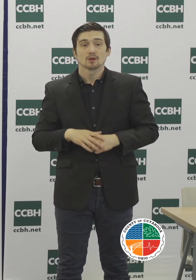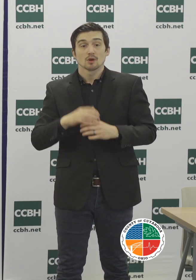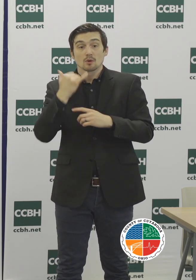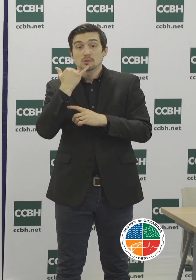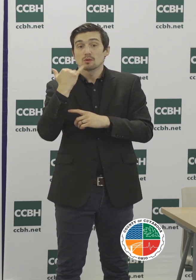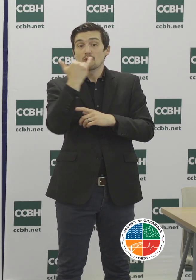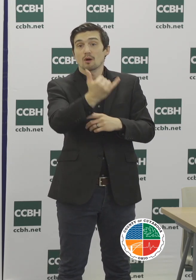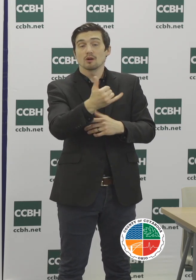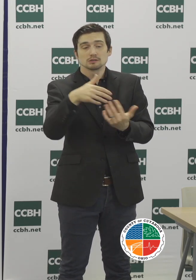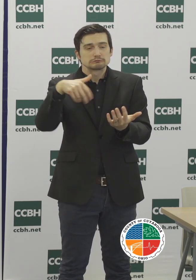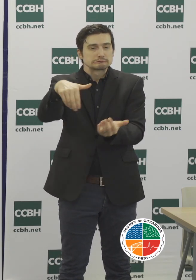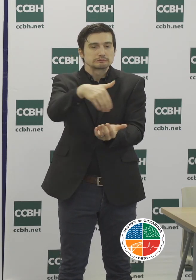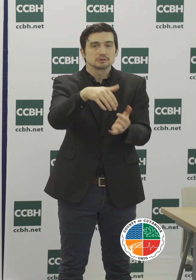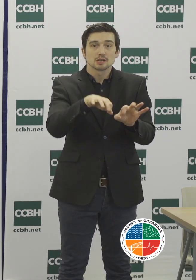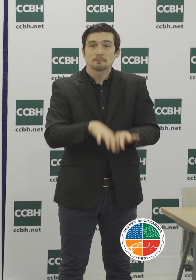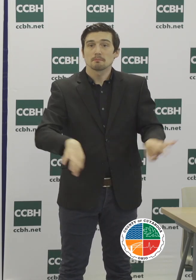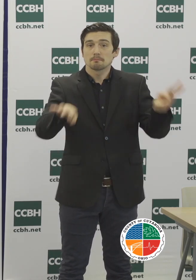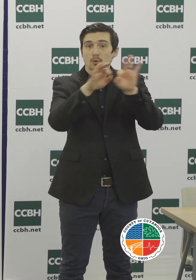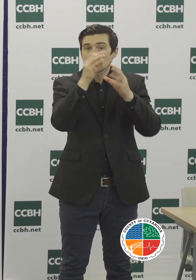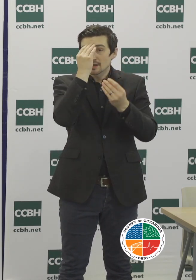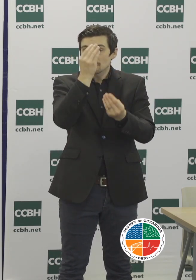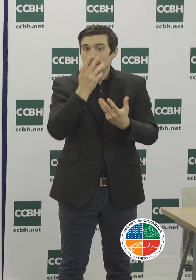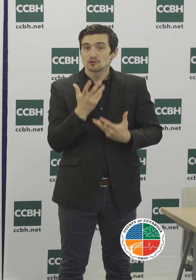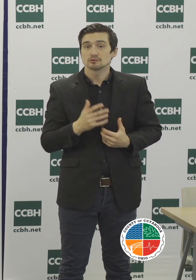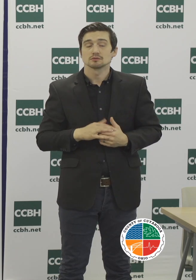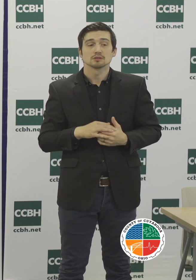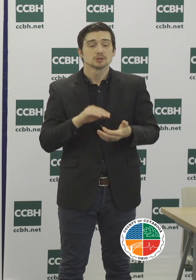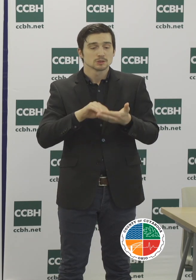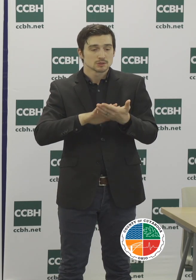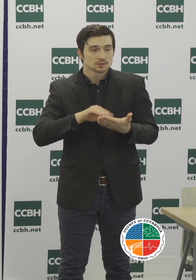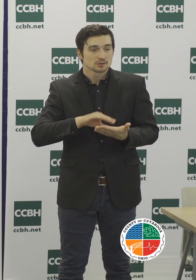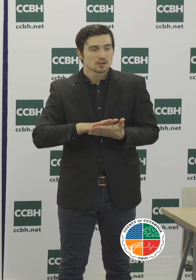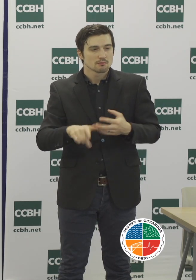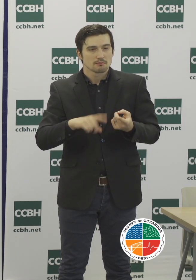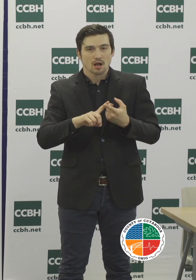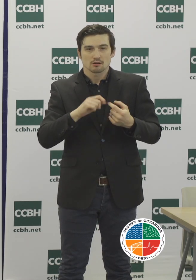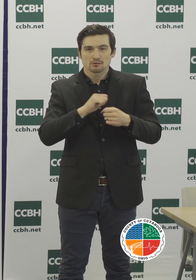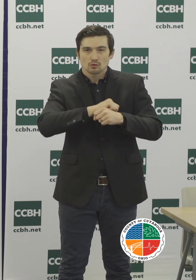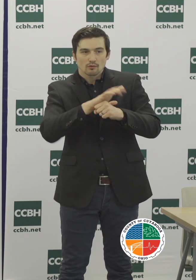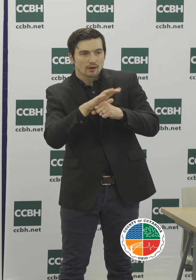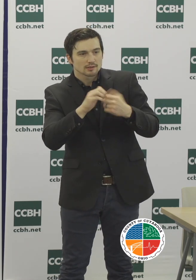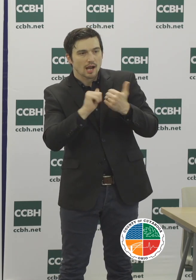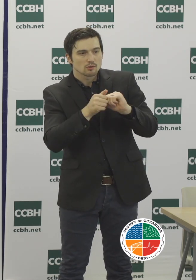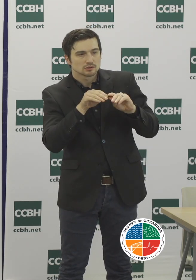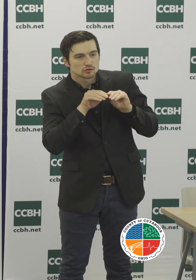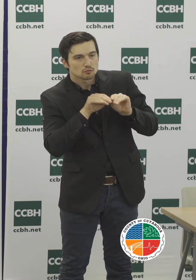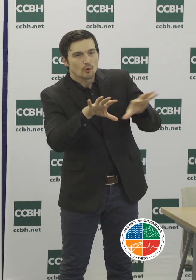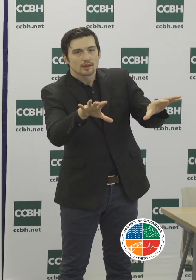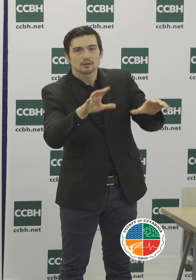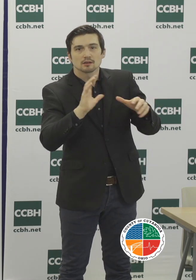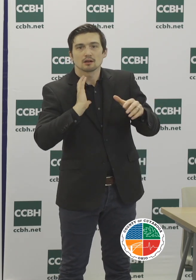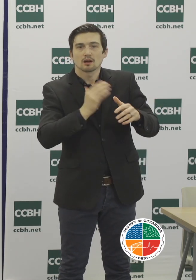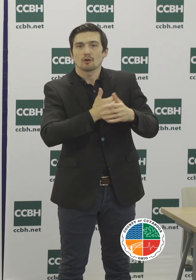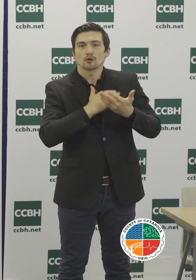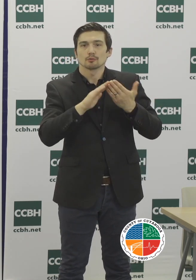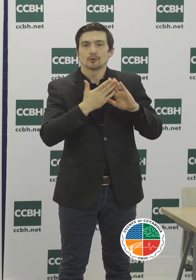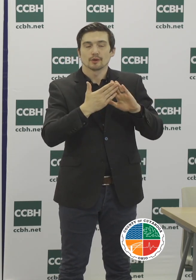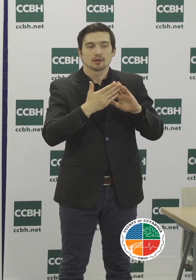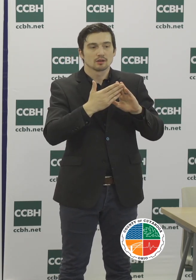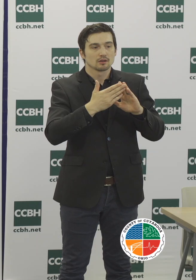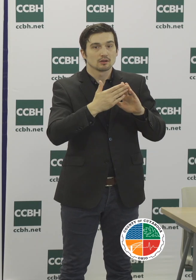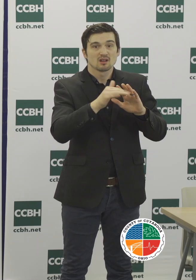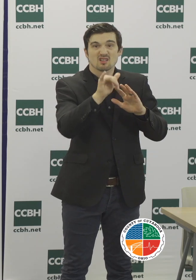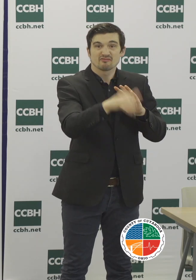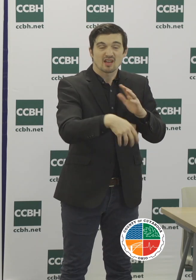important information about the spread of the virus in our community. It allows the boards of health